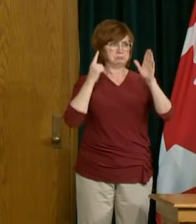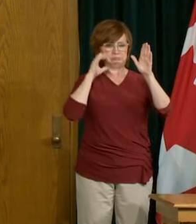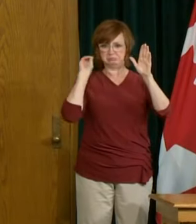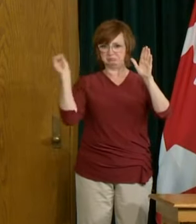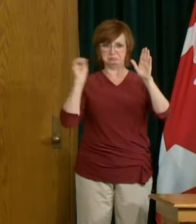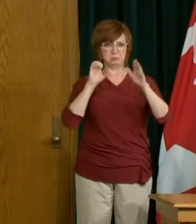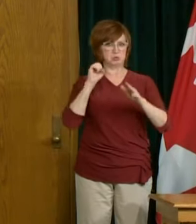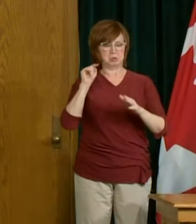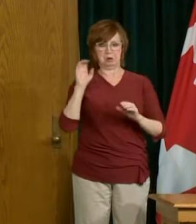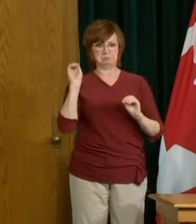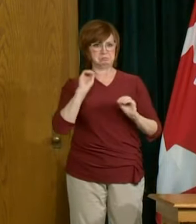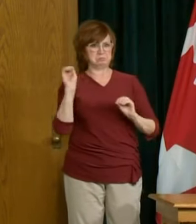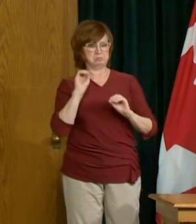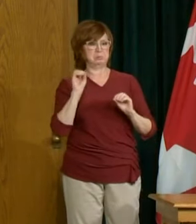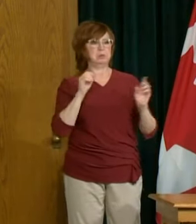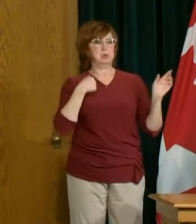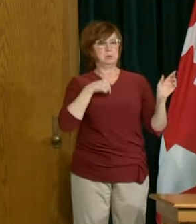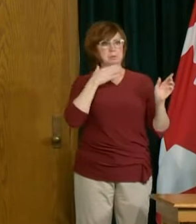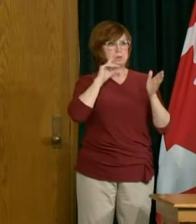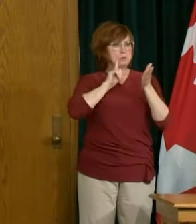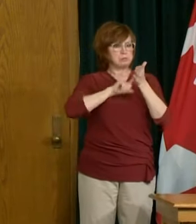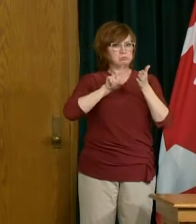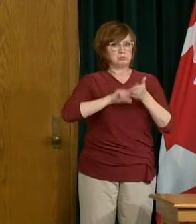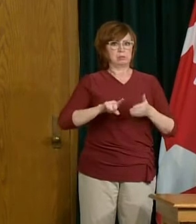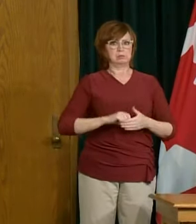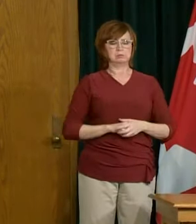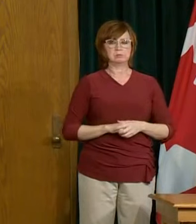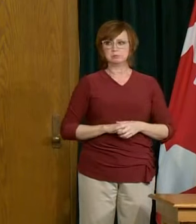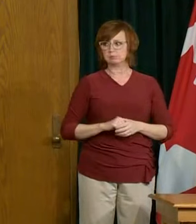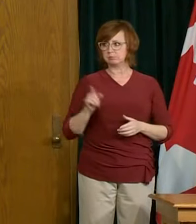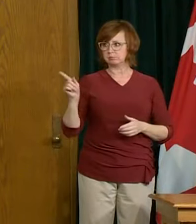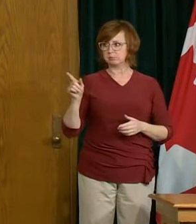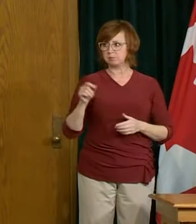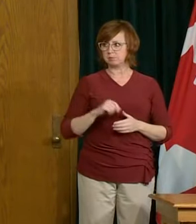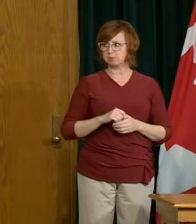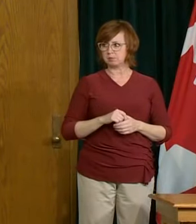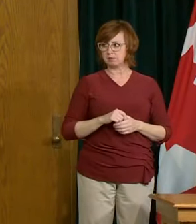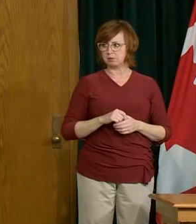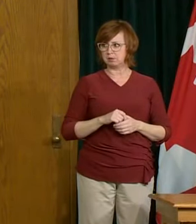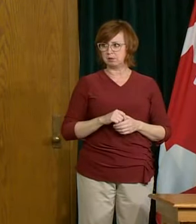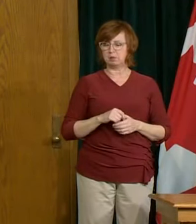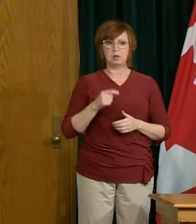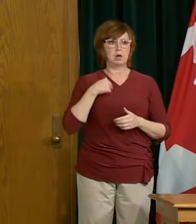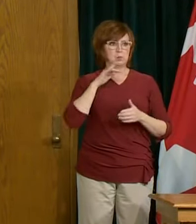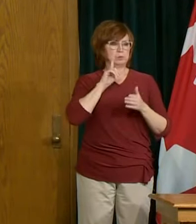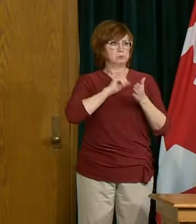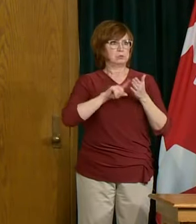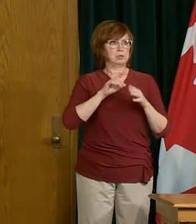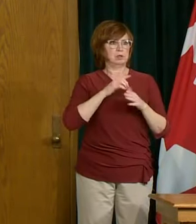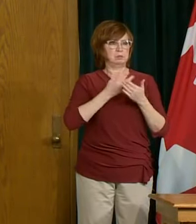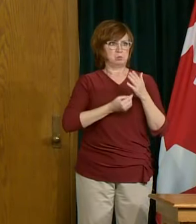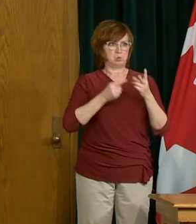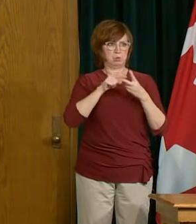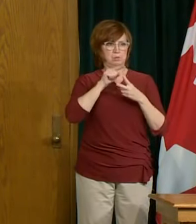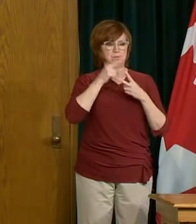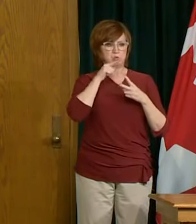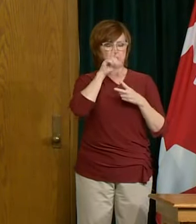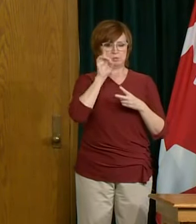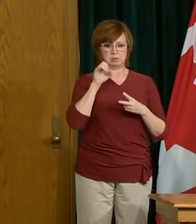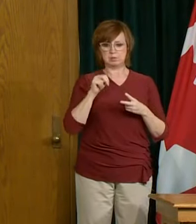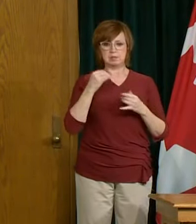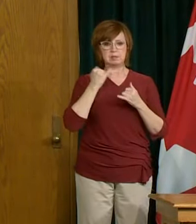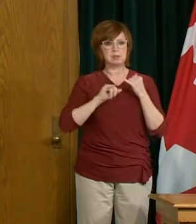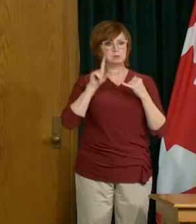not. We will follow up. Okay, thank you. We'll have follow-ups for both of those items for you, Dan. And we have one last question on the phone